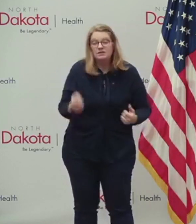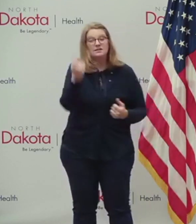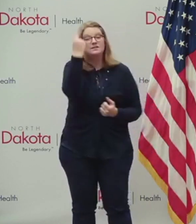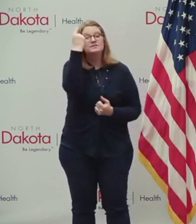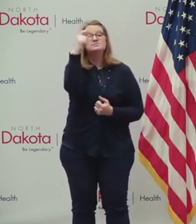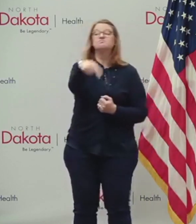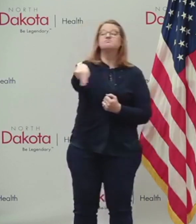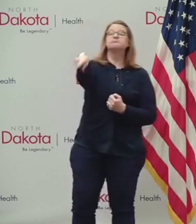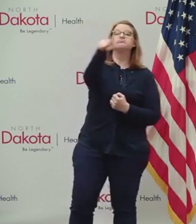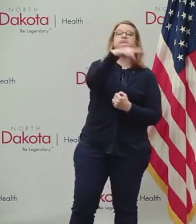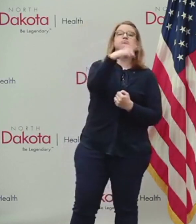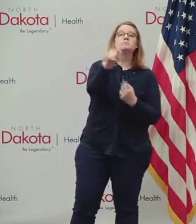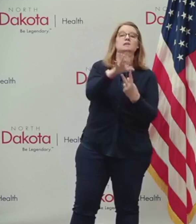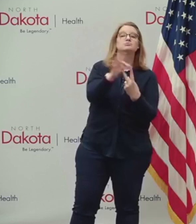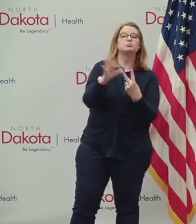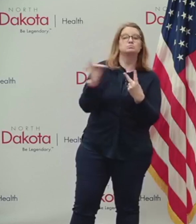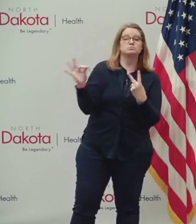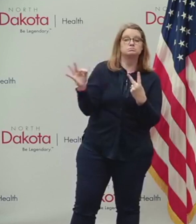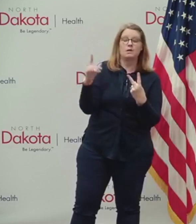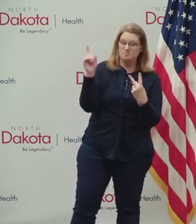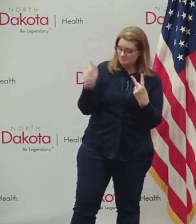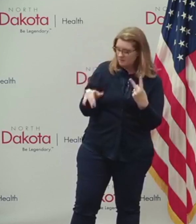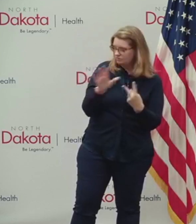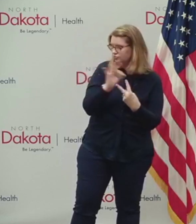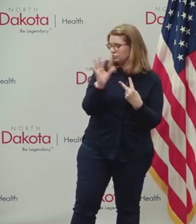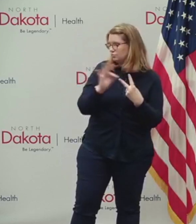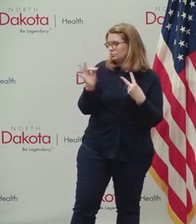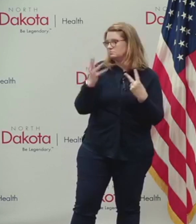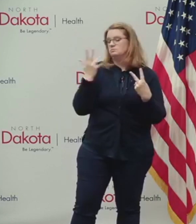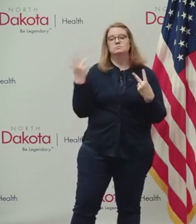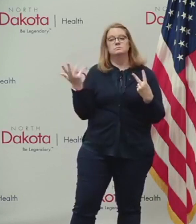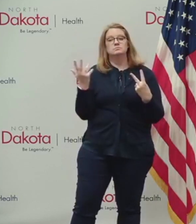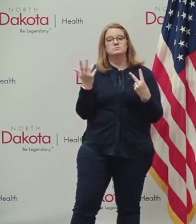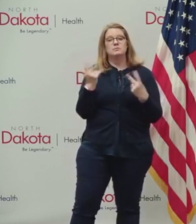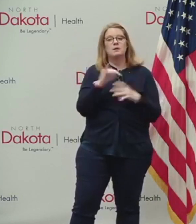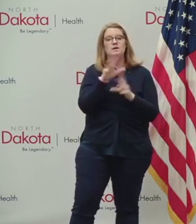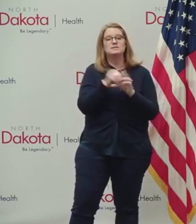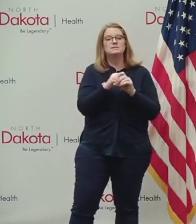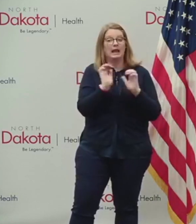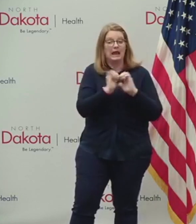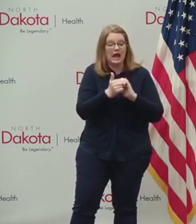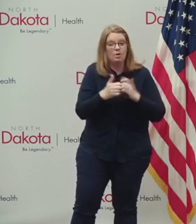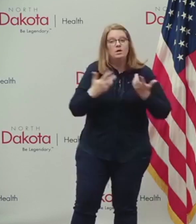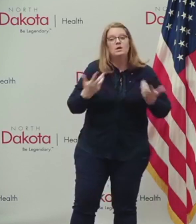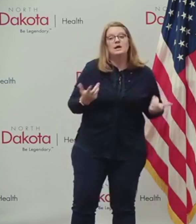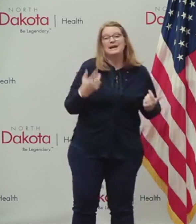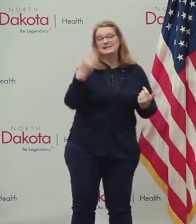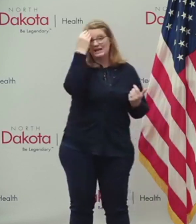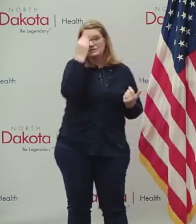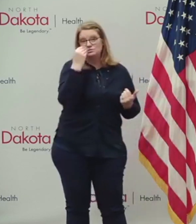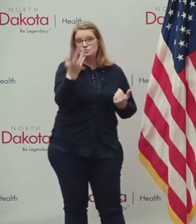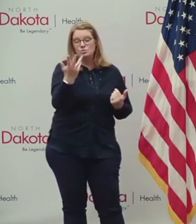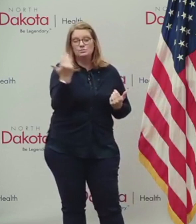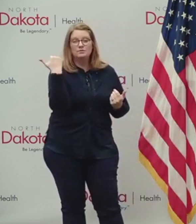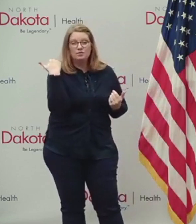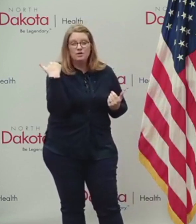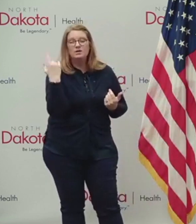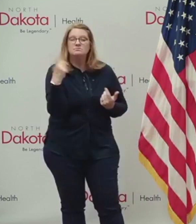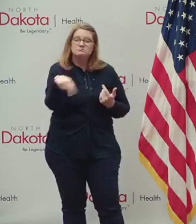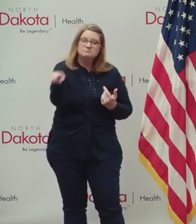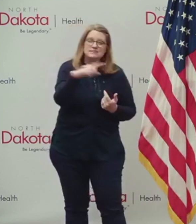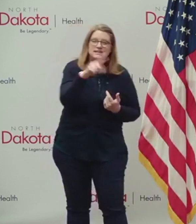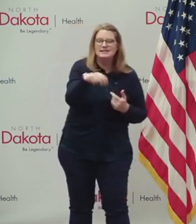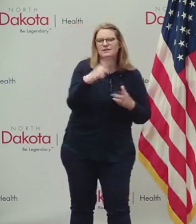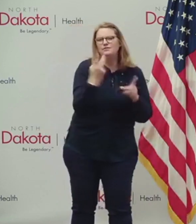all make here in terms of how we want to participate in that. And as I've said before, everybody needs to find